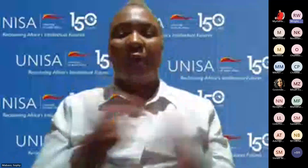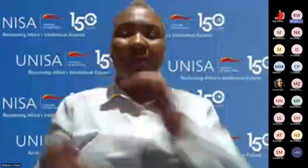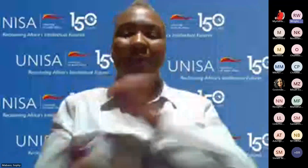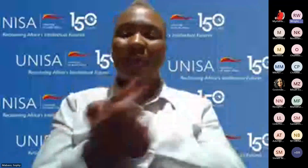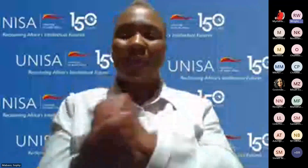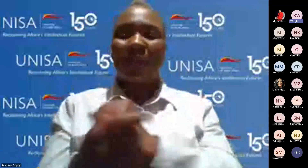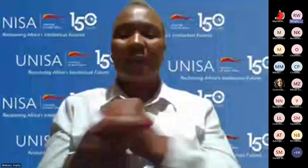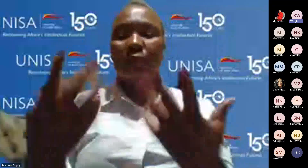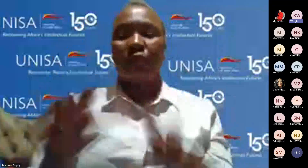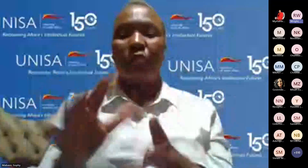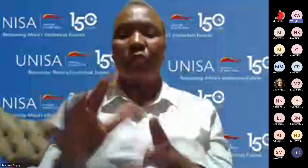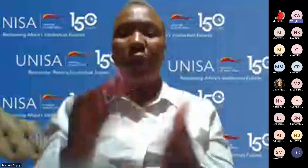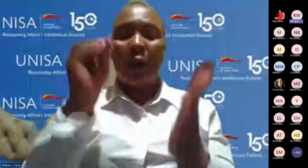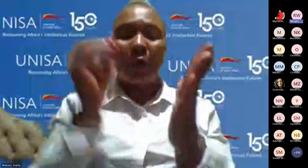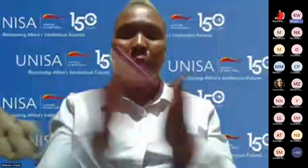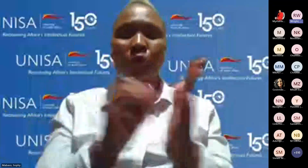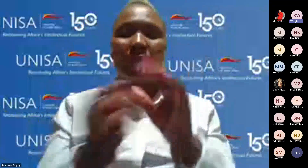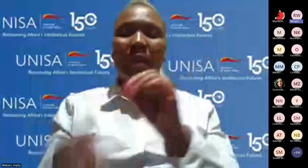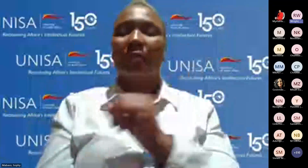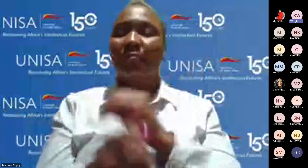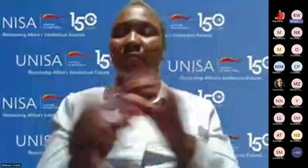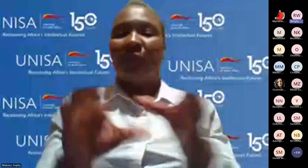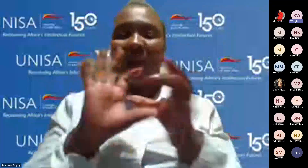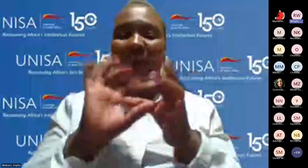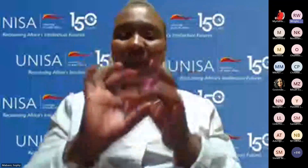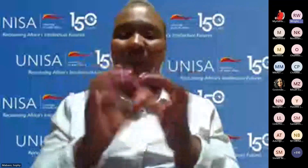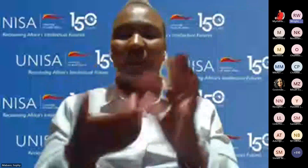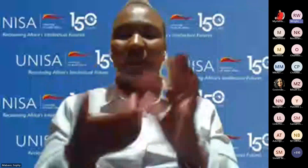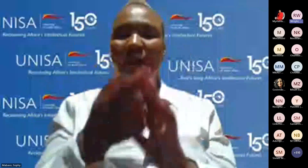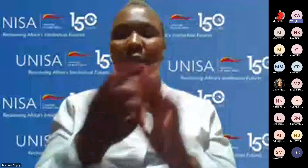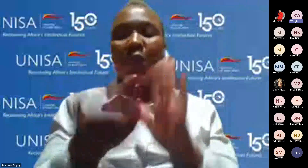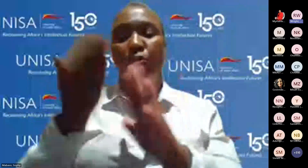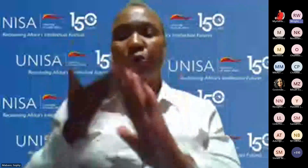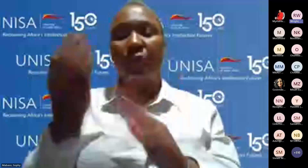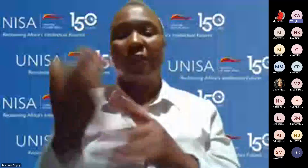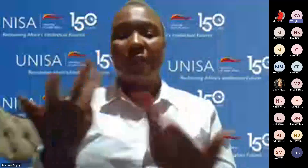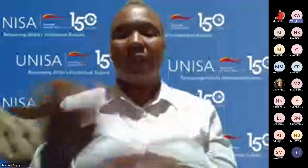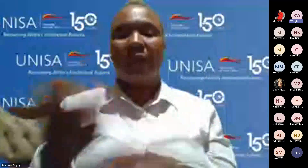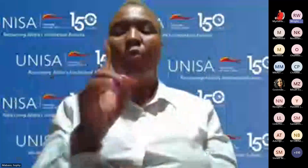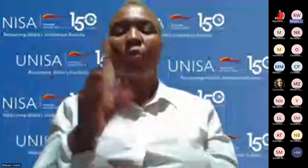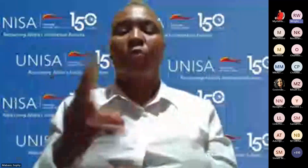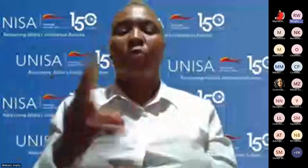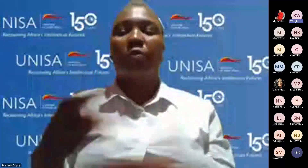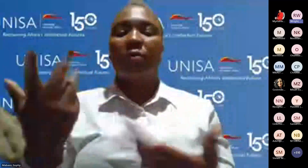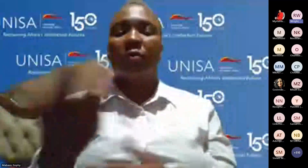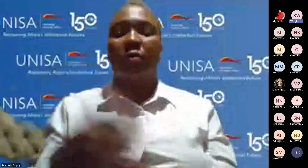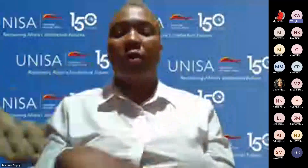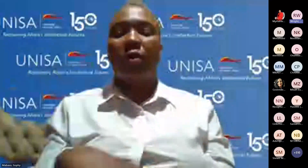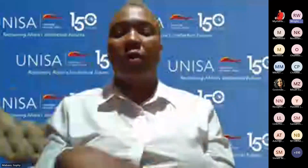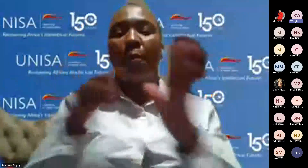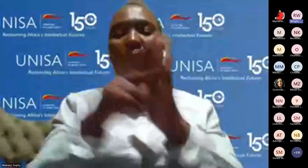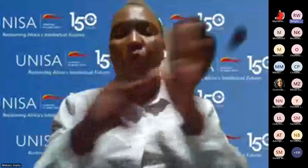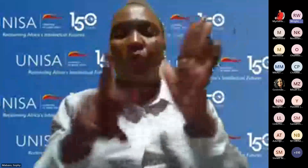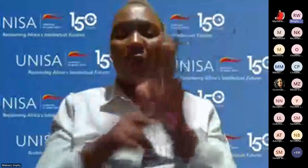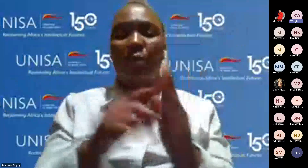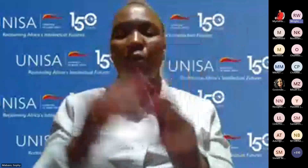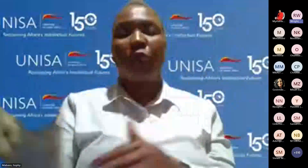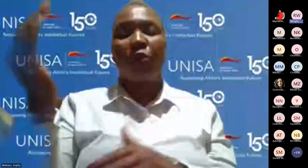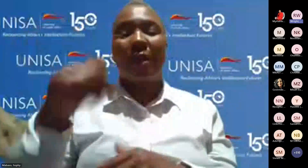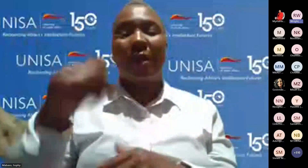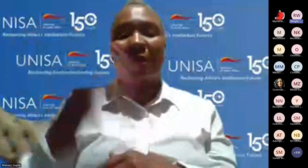already. I'll post a link to the recording that's been uploaded already, and then also the program for the upcoming events.